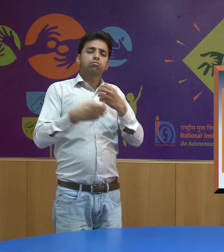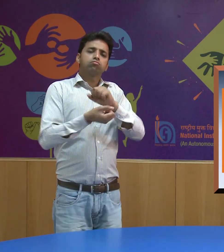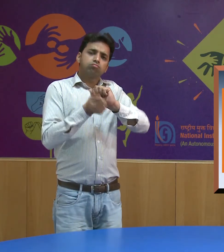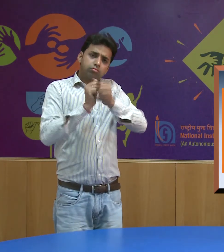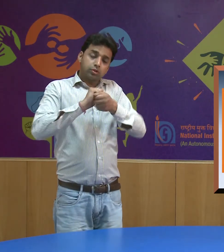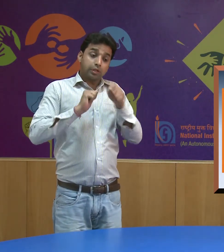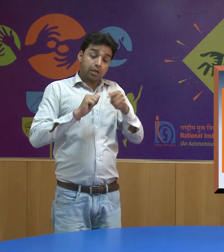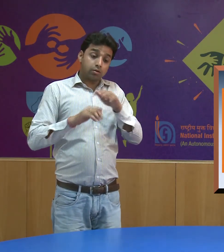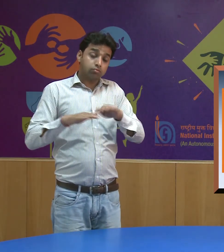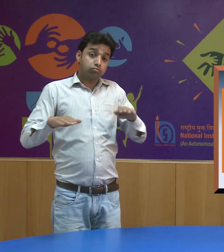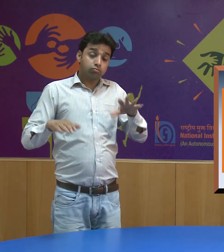with more interest.